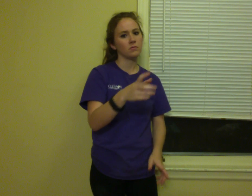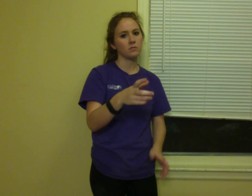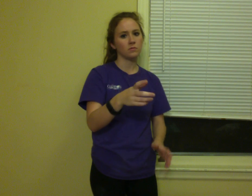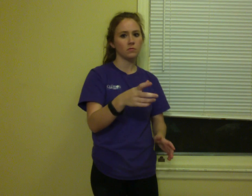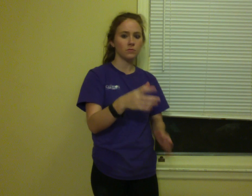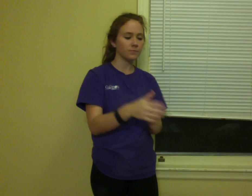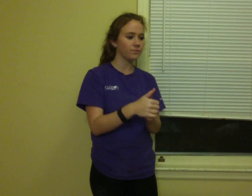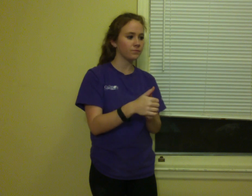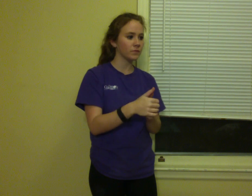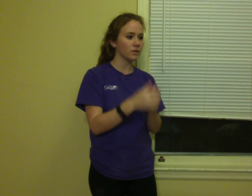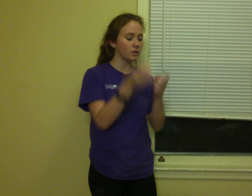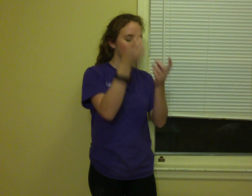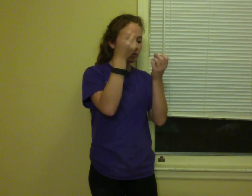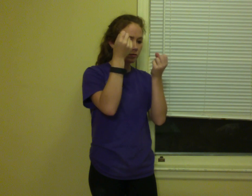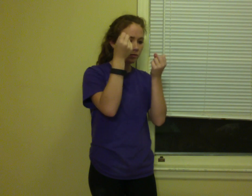people into democracy.